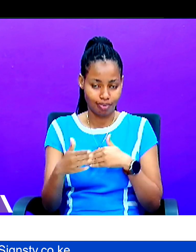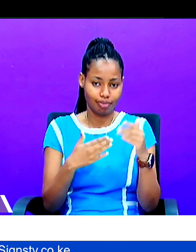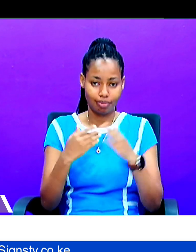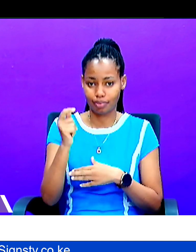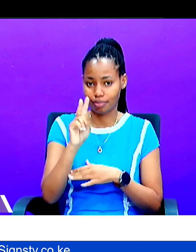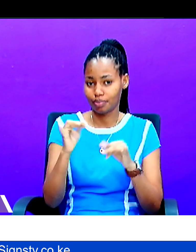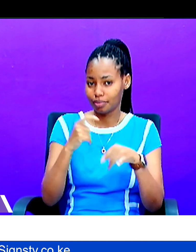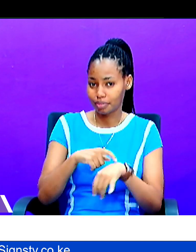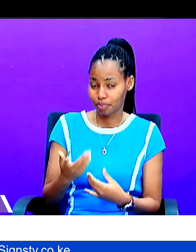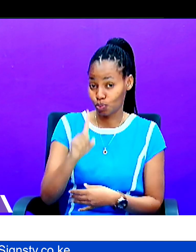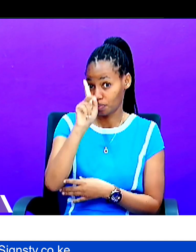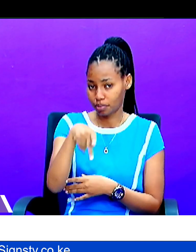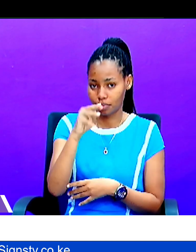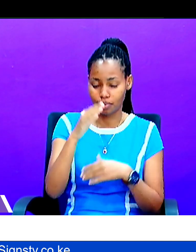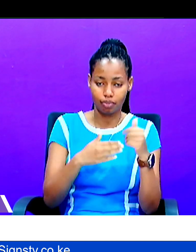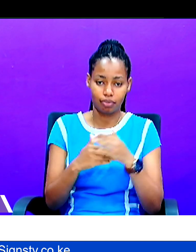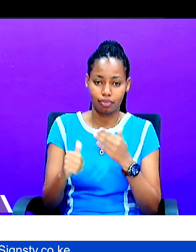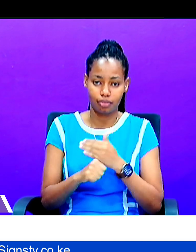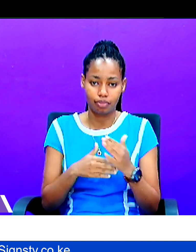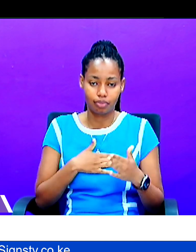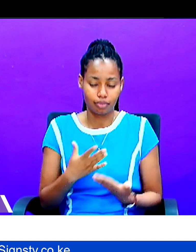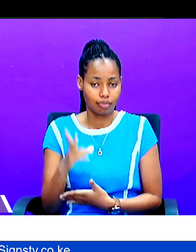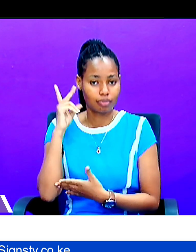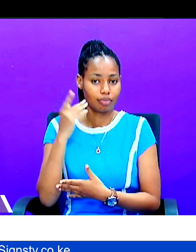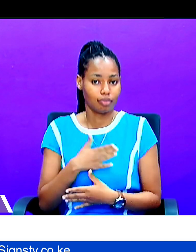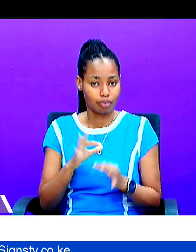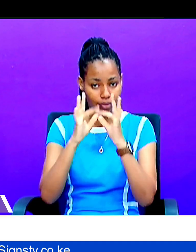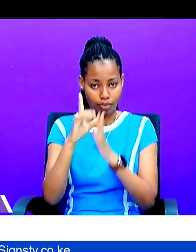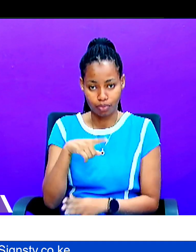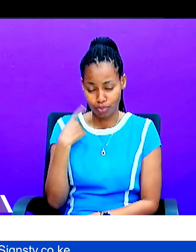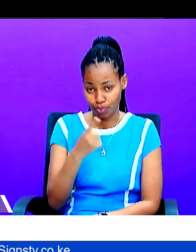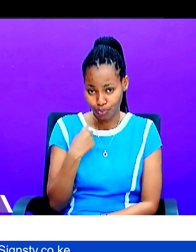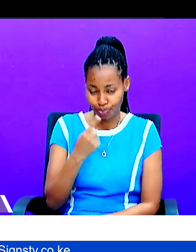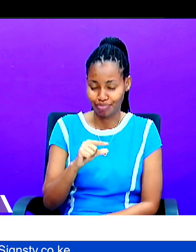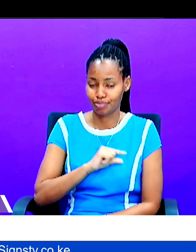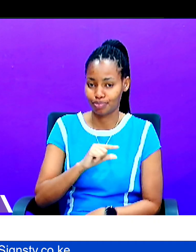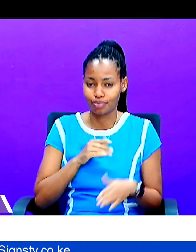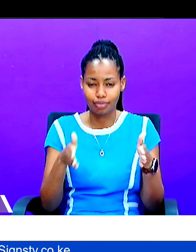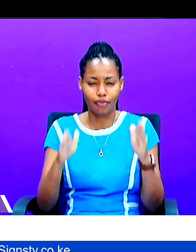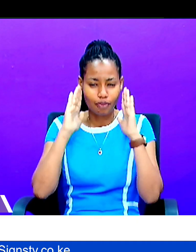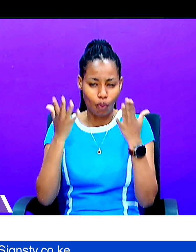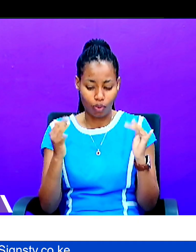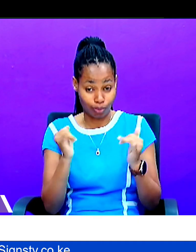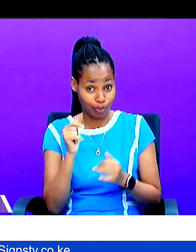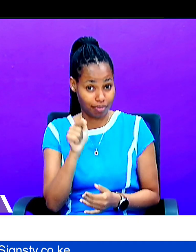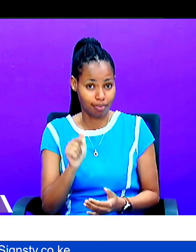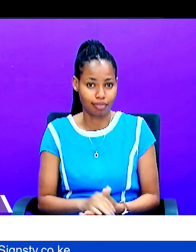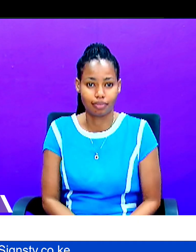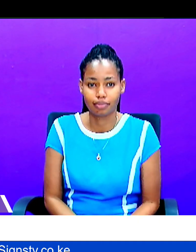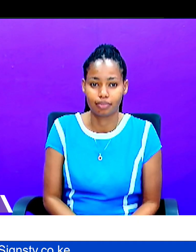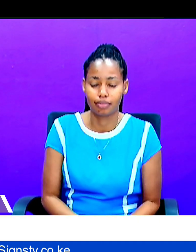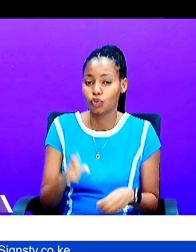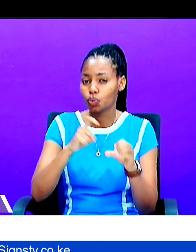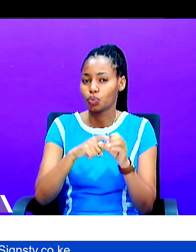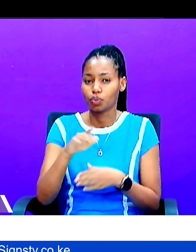Hello viewers, welcome to Science TV, 1 p.m. Prime News, with me Catherine Govi and sign language interpreter. The voicing is Gideon